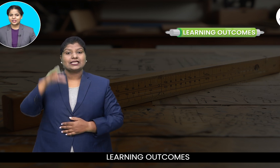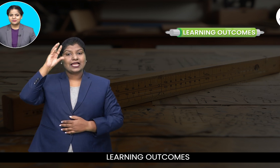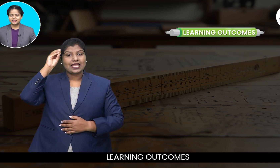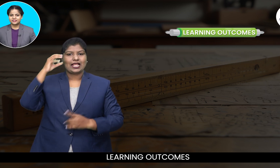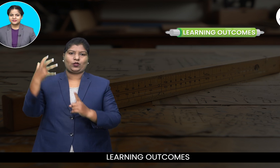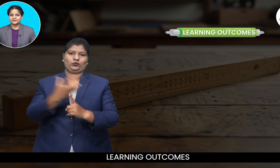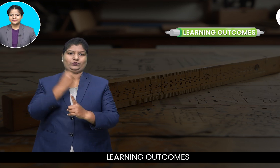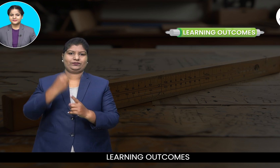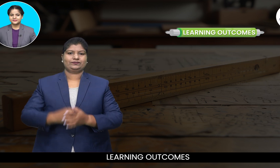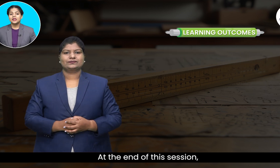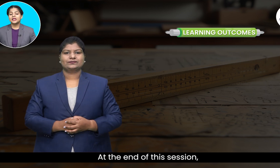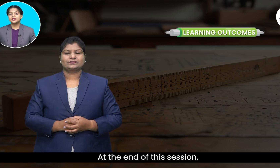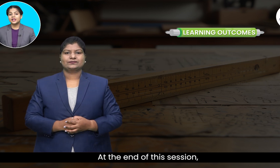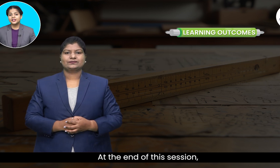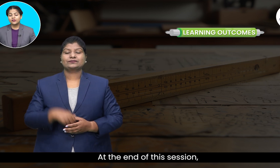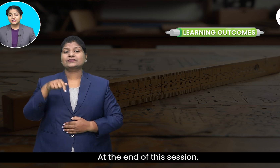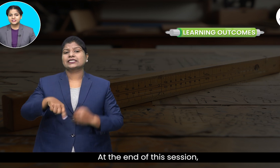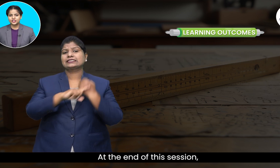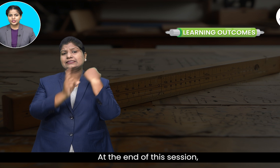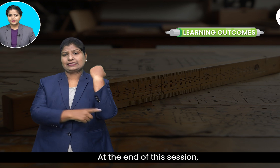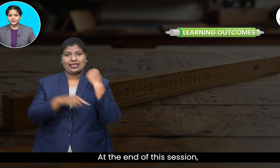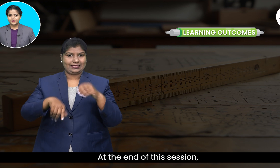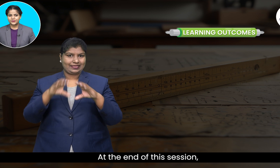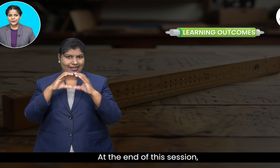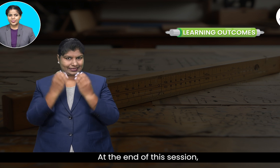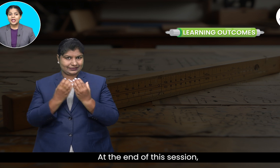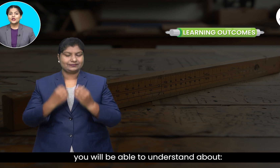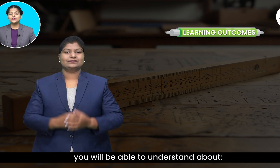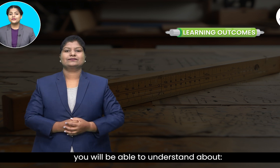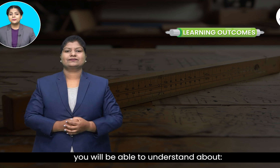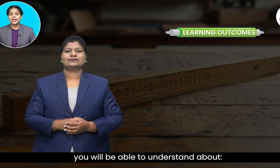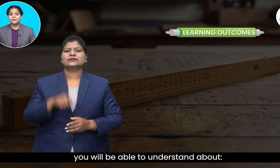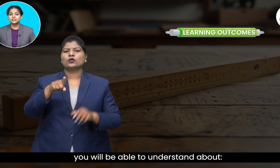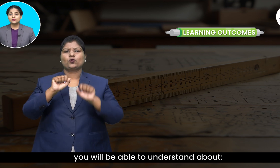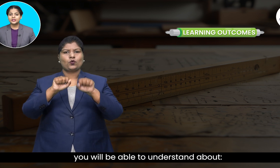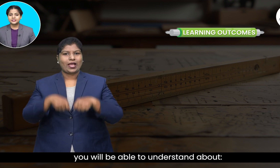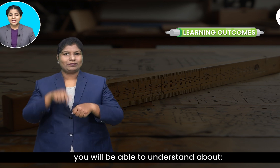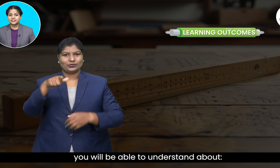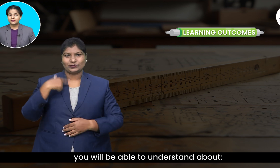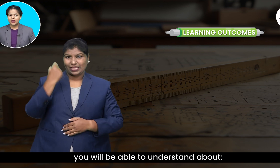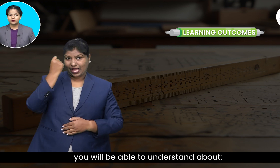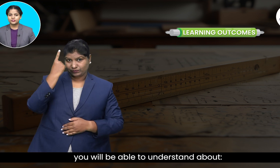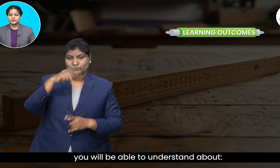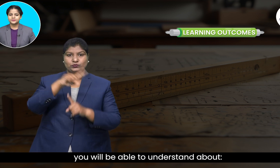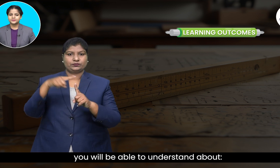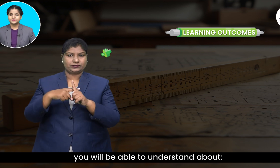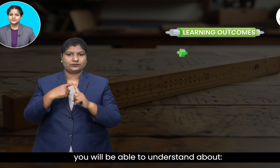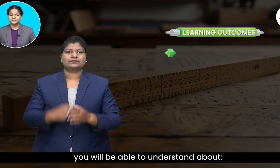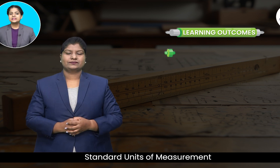Learning outcomes. At the end of this session, you will be able to understand